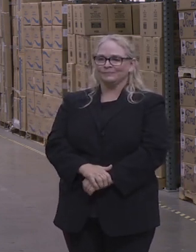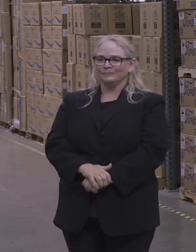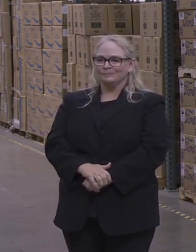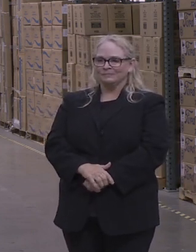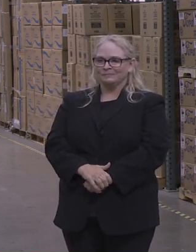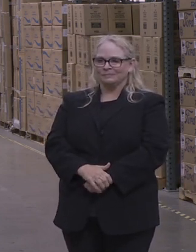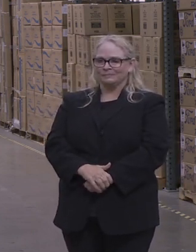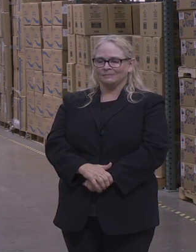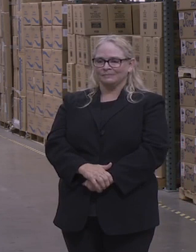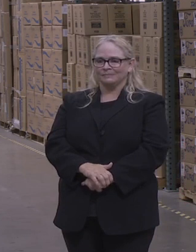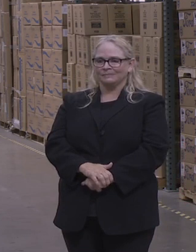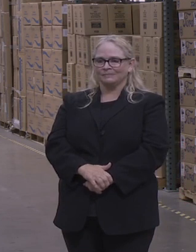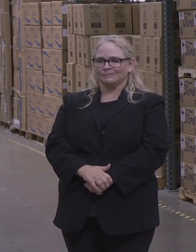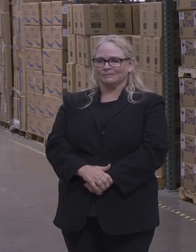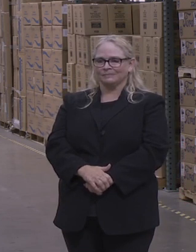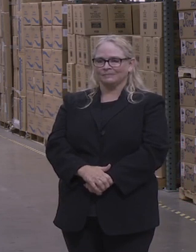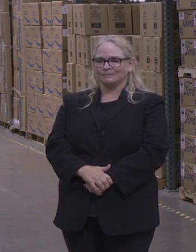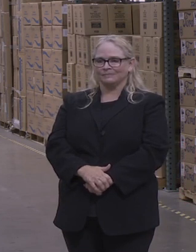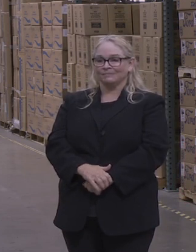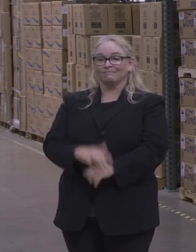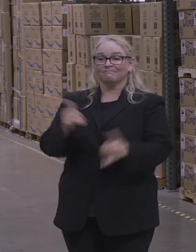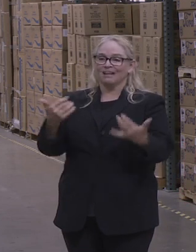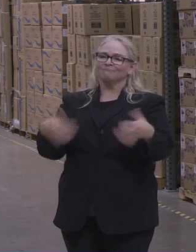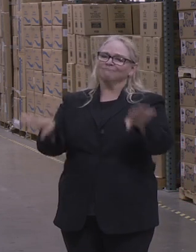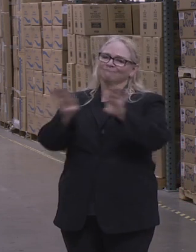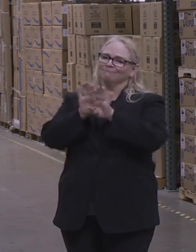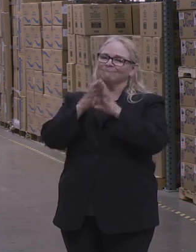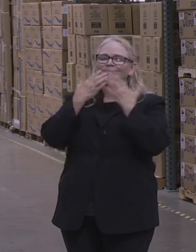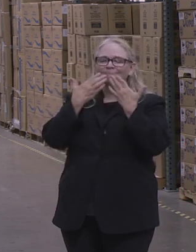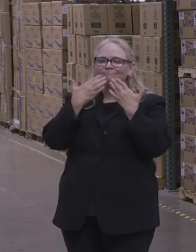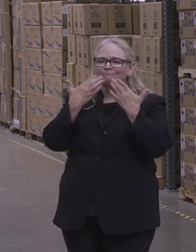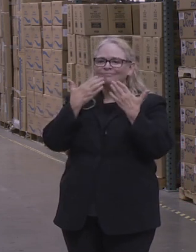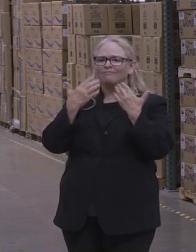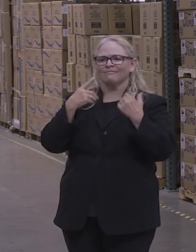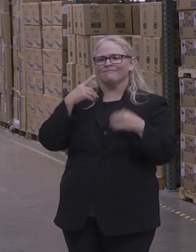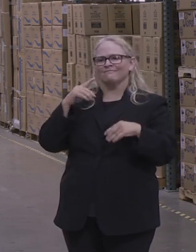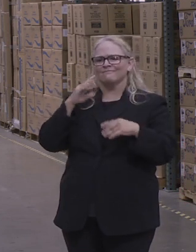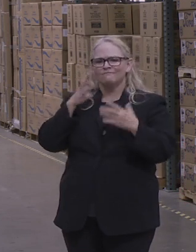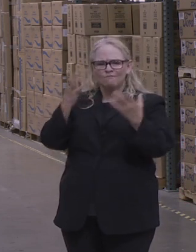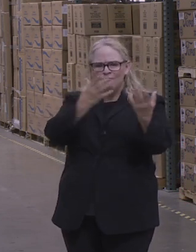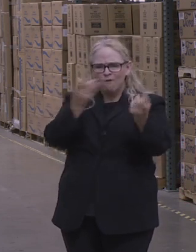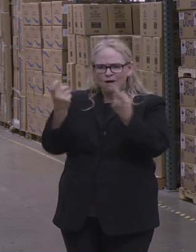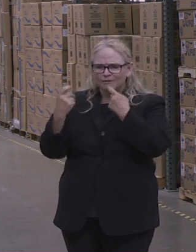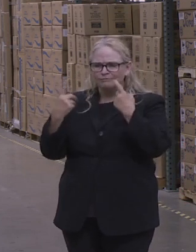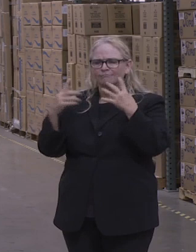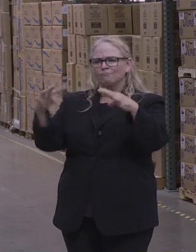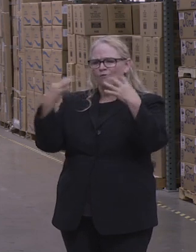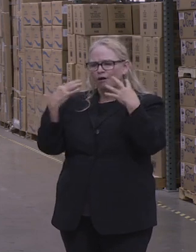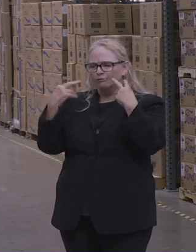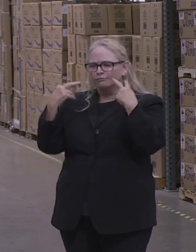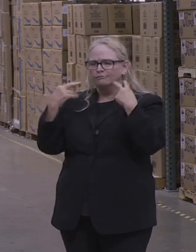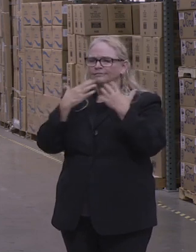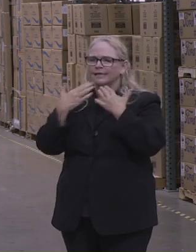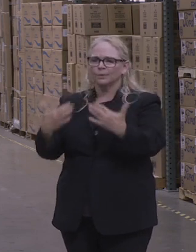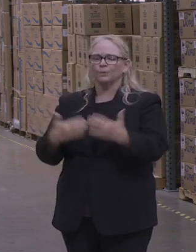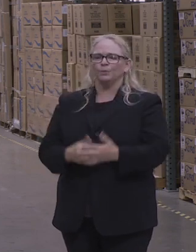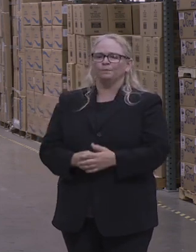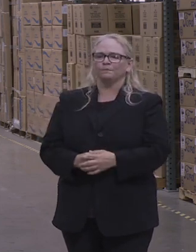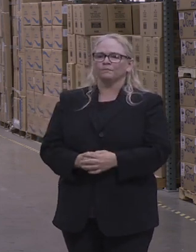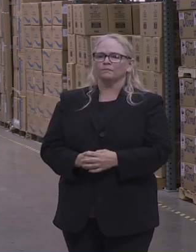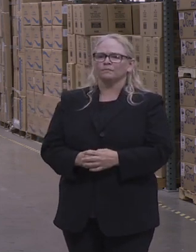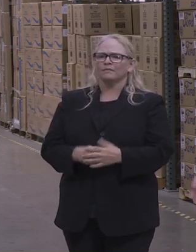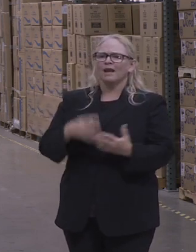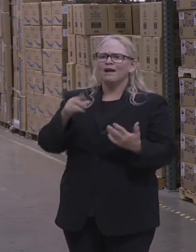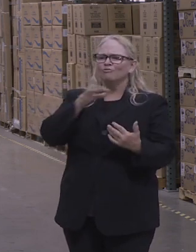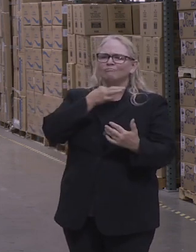I guess that concludes the questions. Let me thank everybody for their pointed questions and their the curiosity that many of